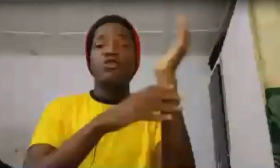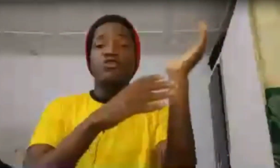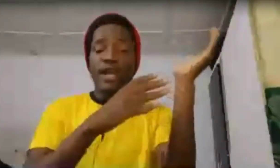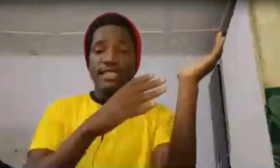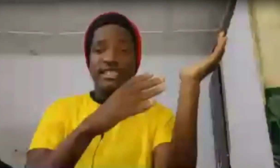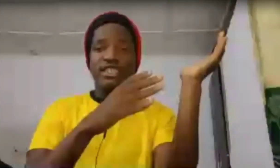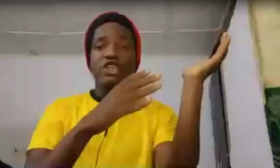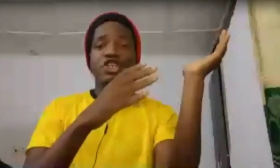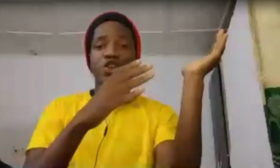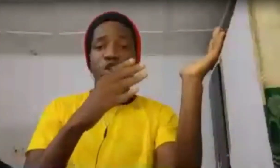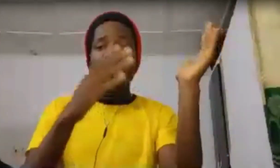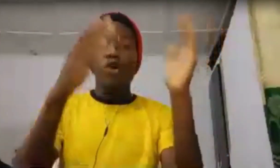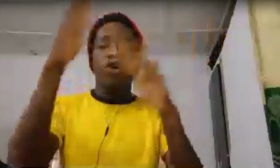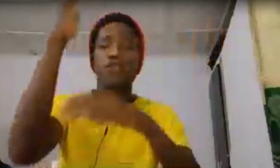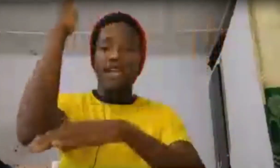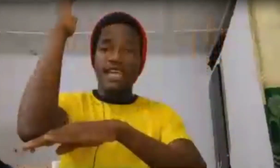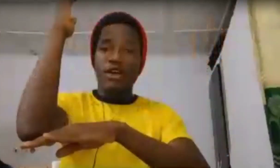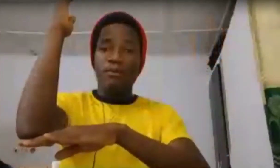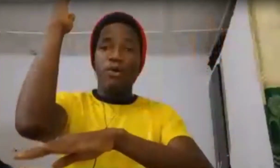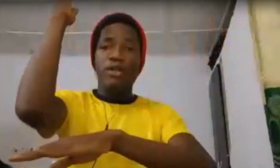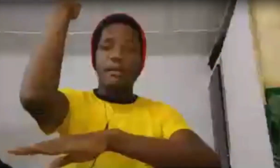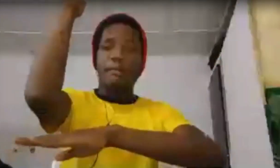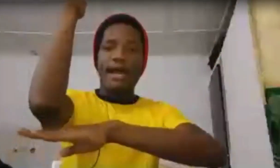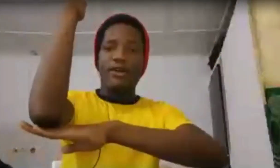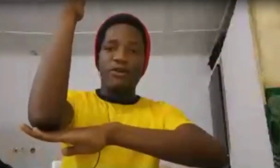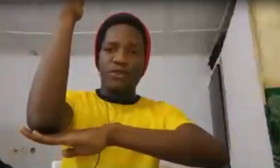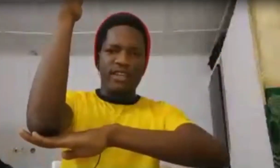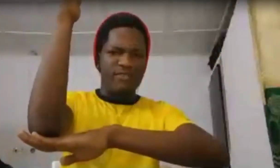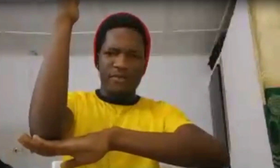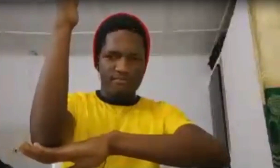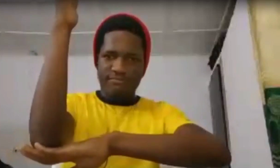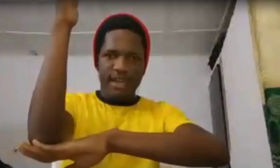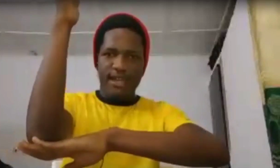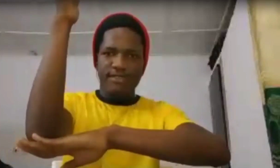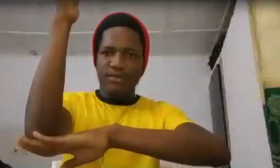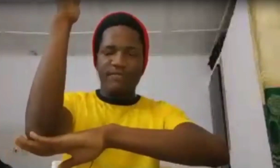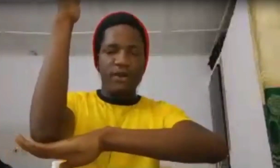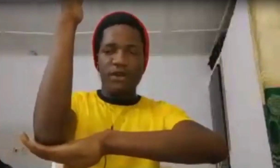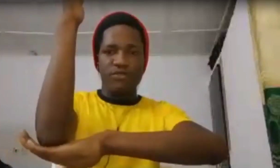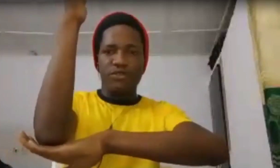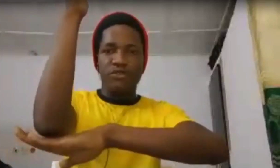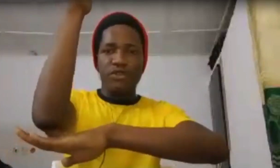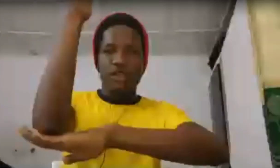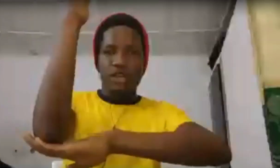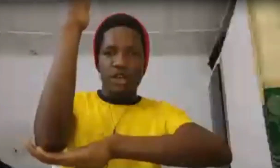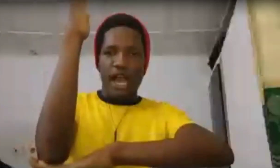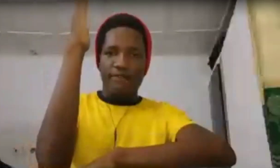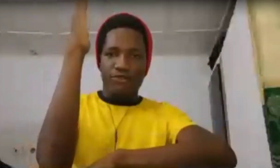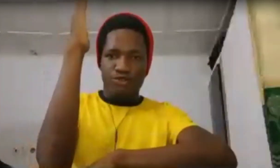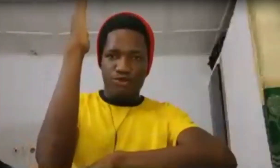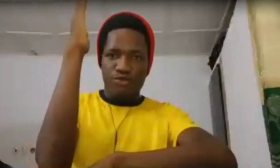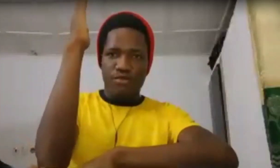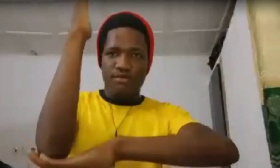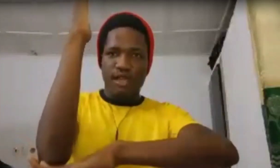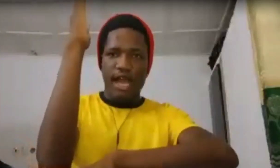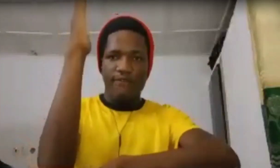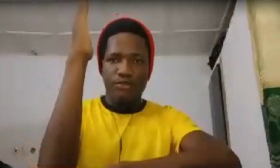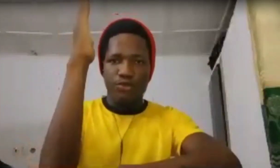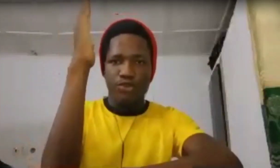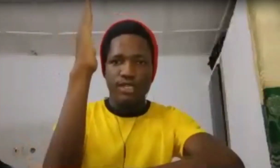you rest your right elbow on the back of your left hand, whatever works for you. Afternoon. So it's